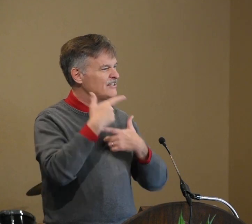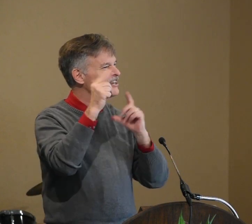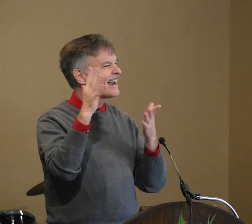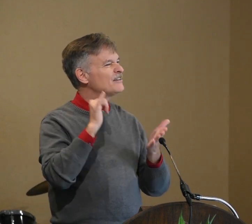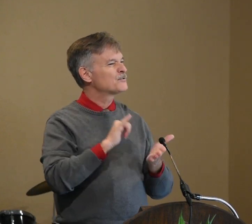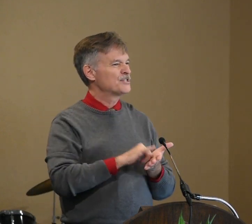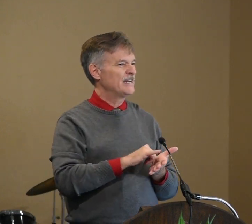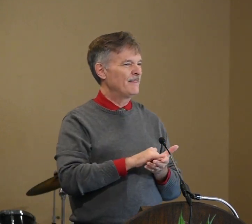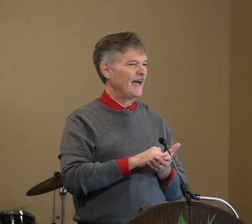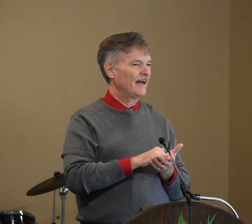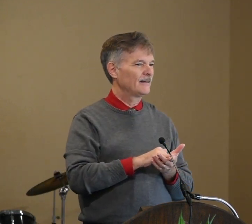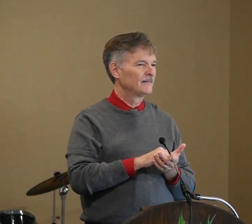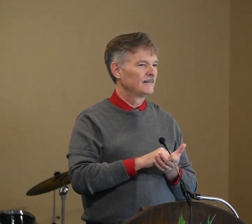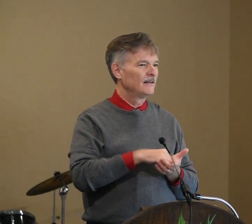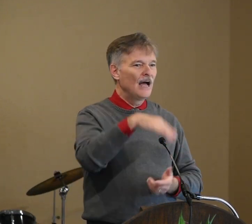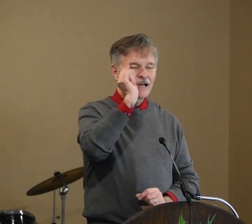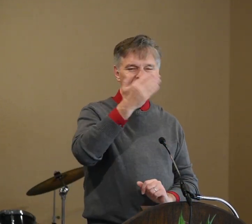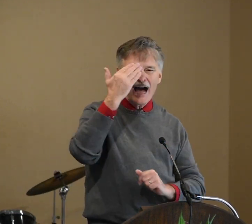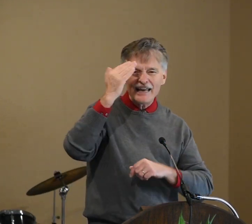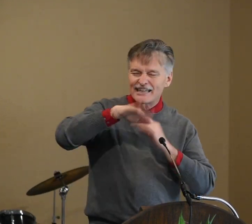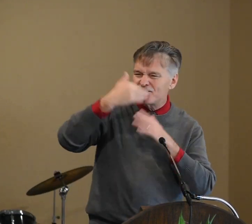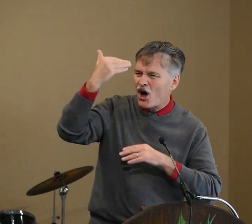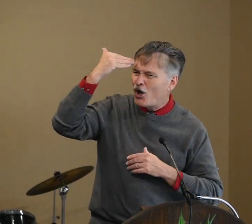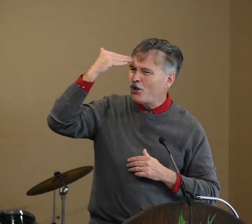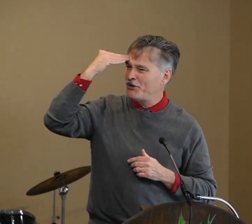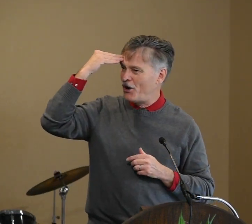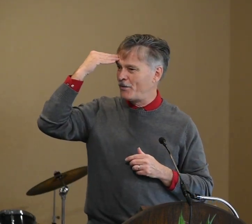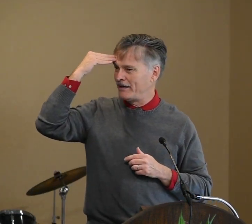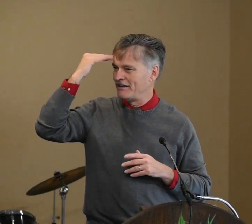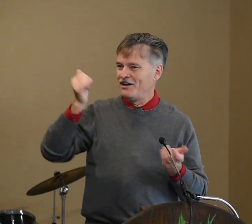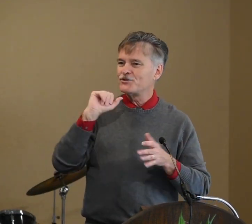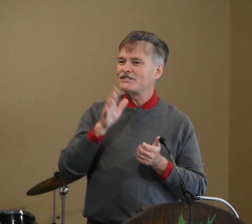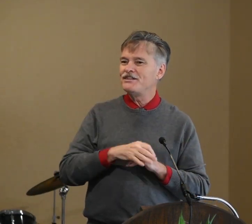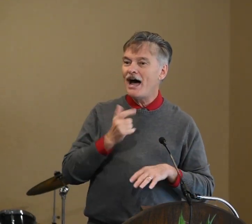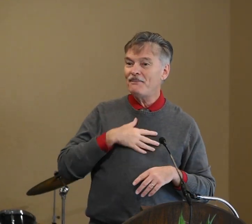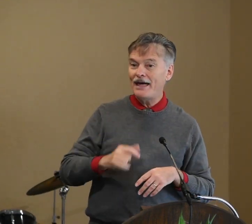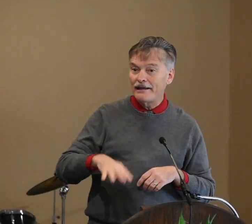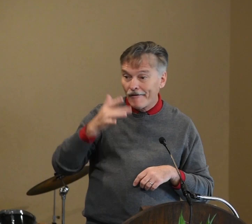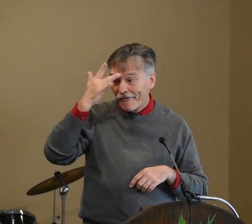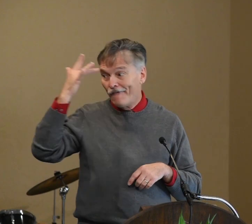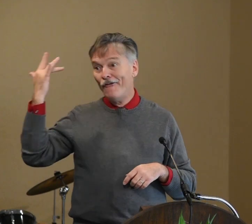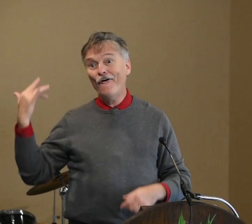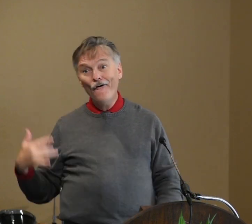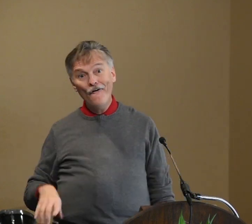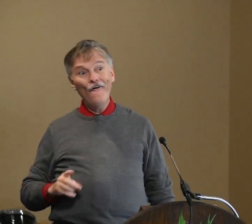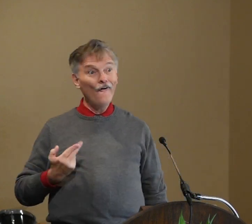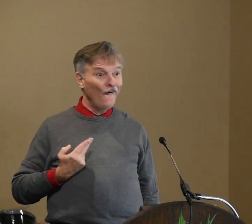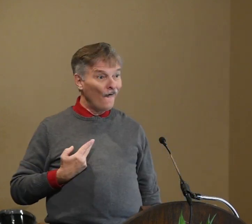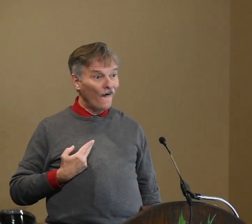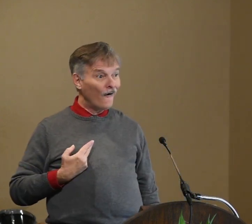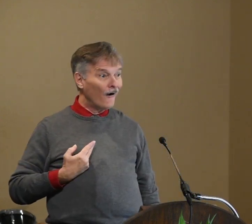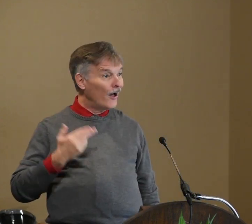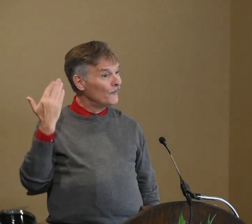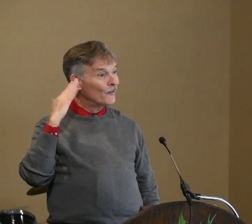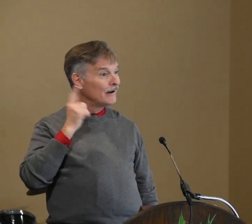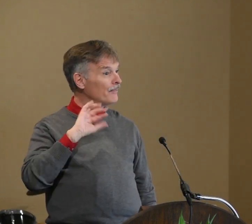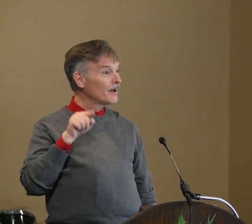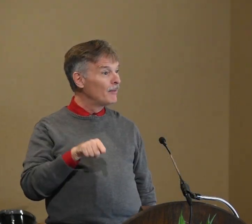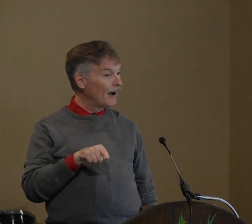not interested in that. God is all-knowing. So it's not that he goes, duh. I don't know anything about